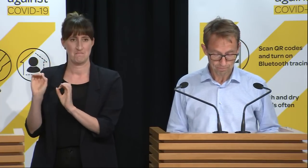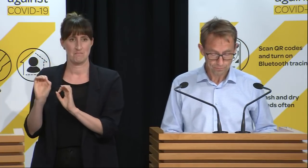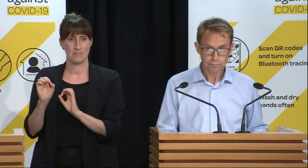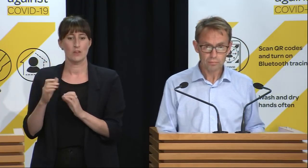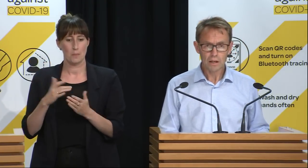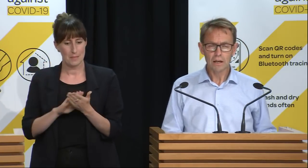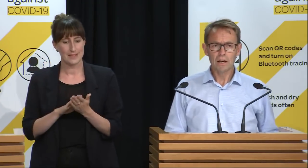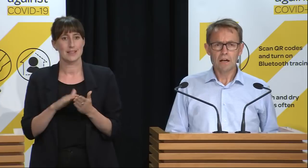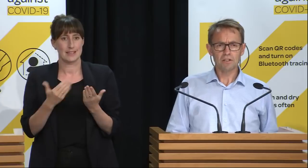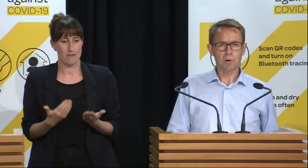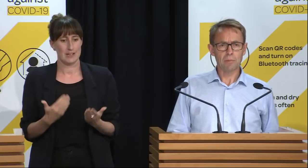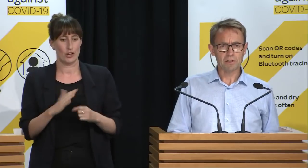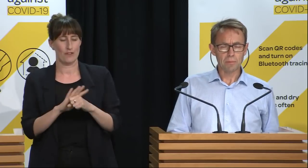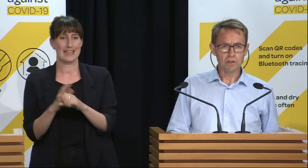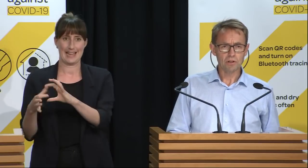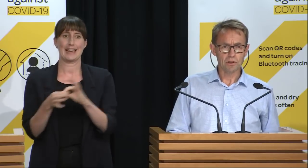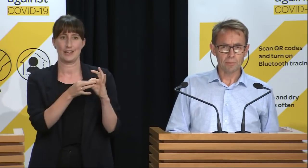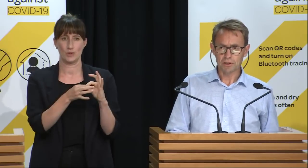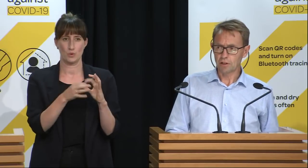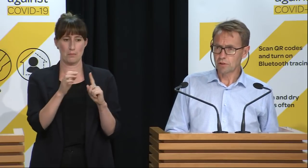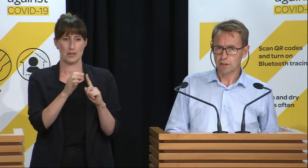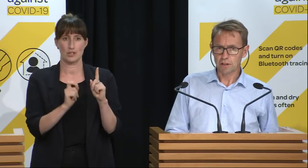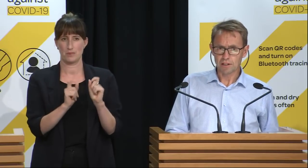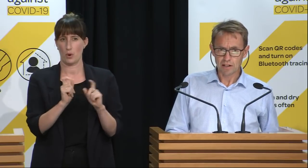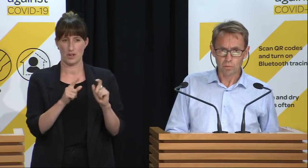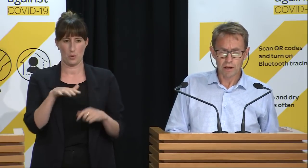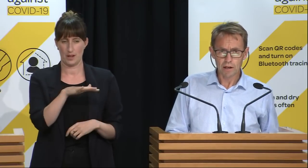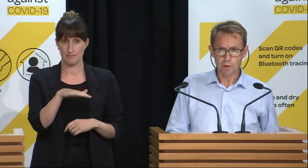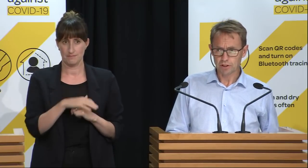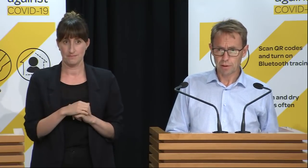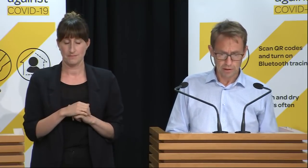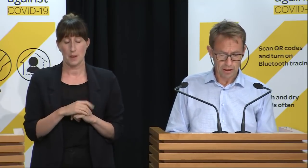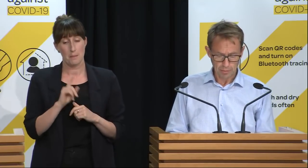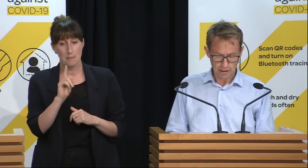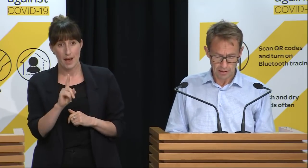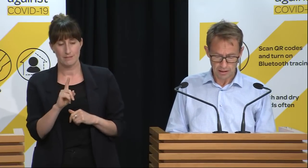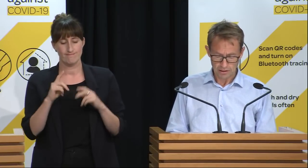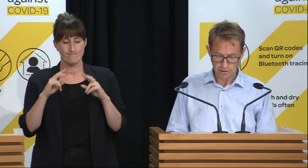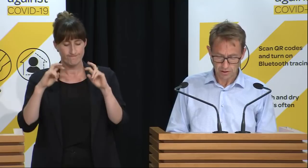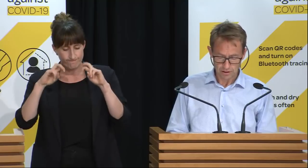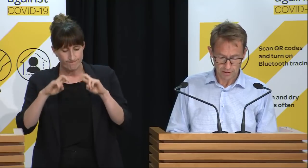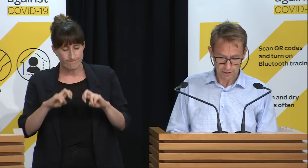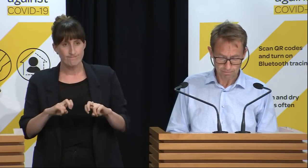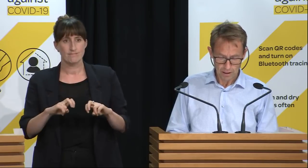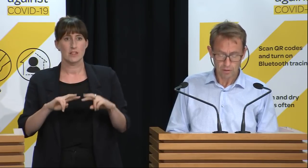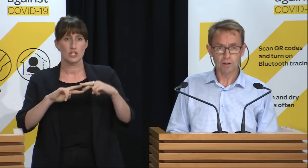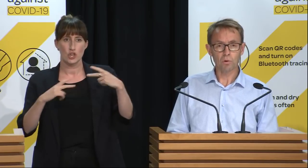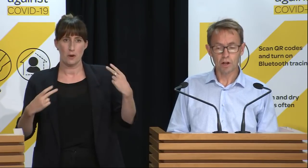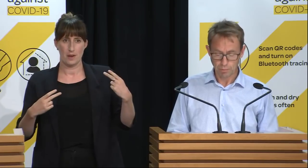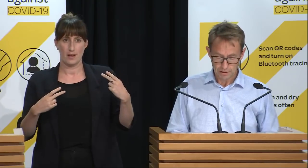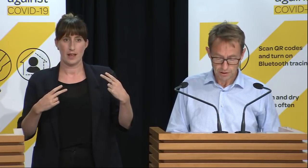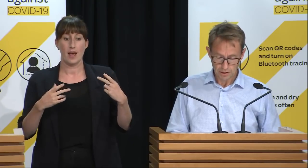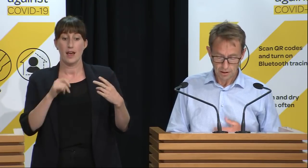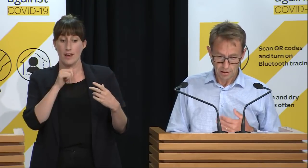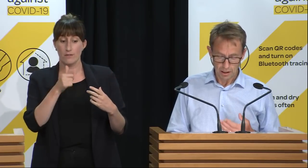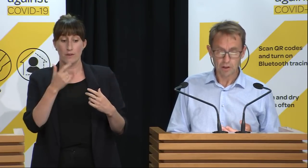outbreak. As the Prime Minister mentioned, genomic sequencing is underway and we're expecting that back late this evening. That will